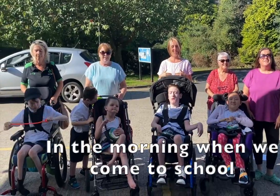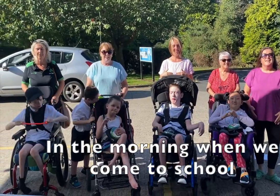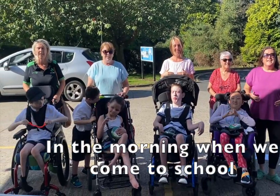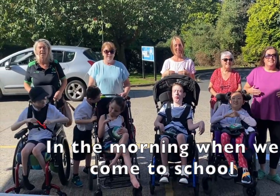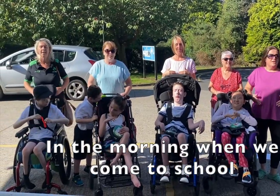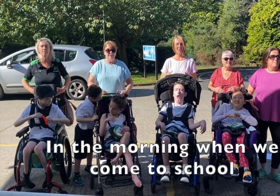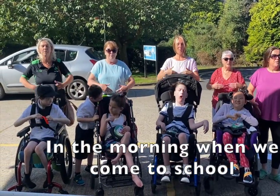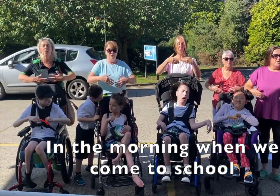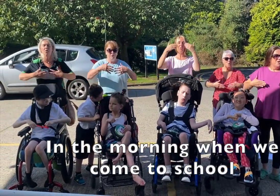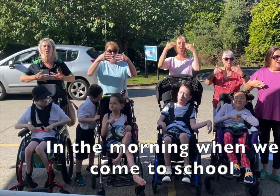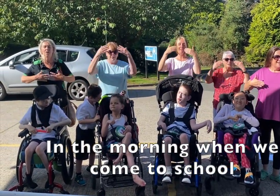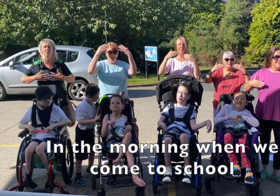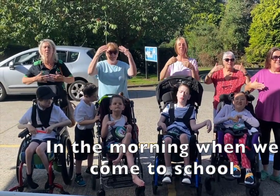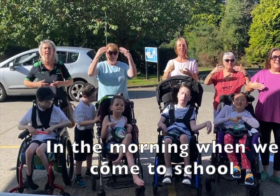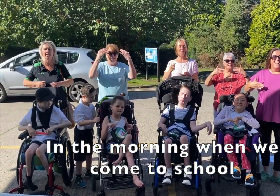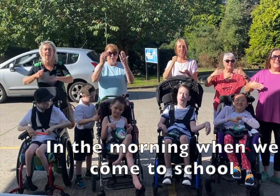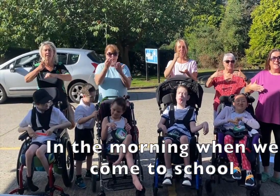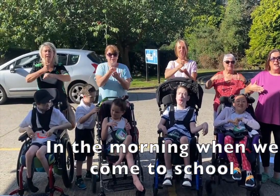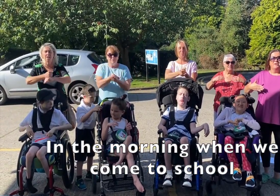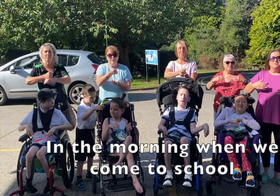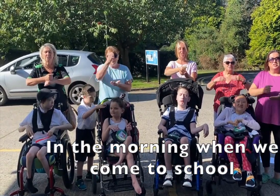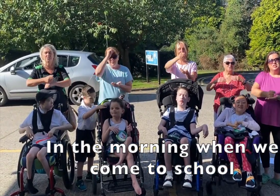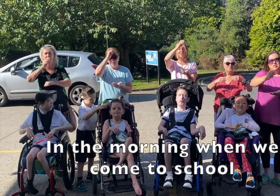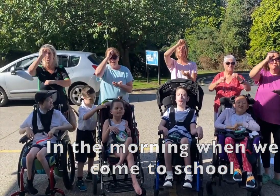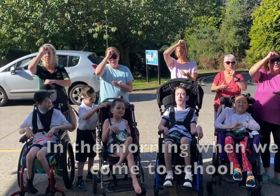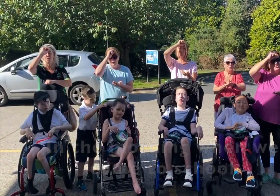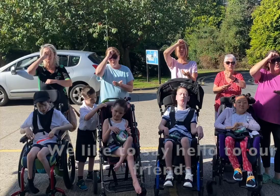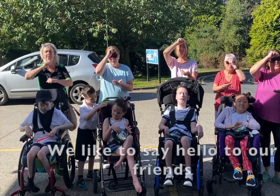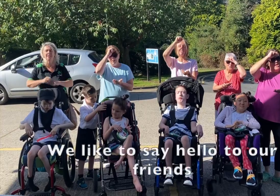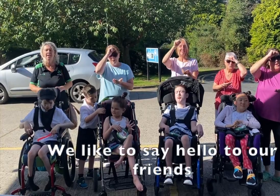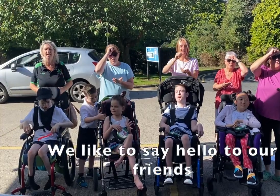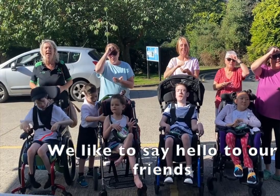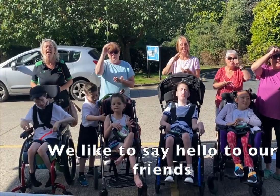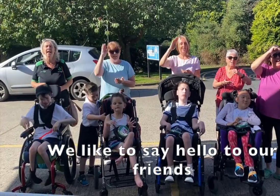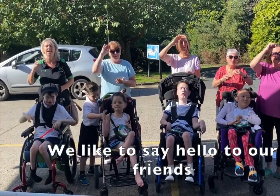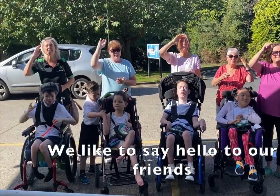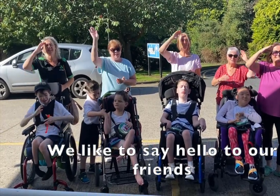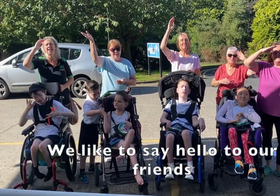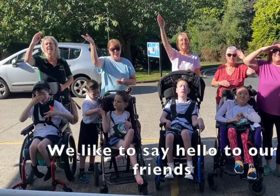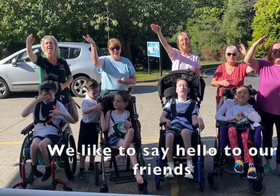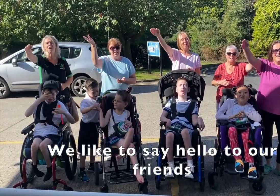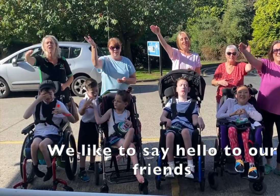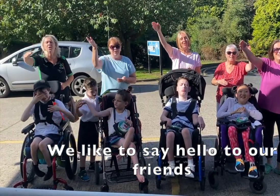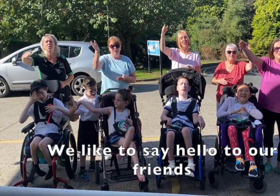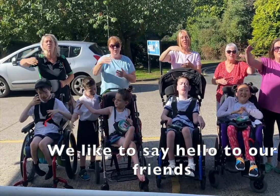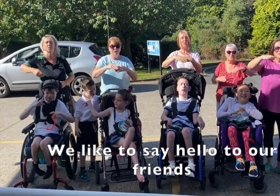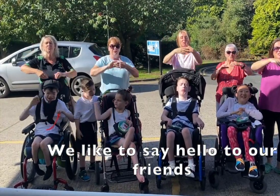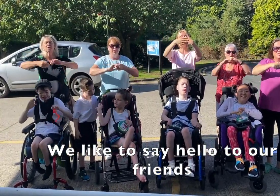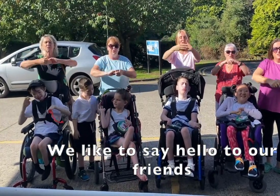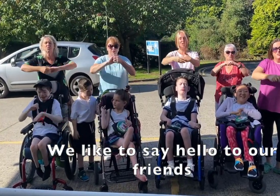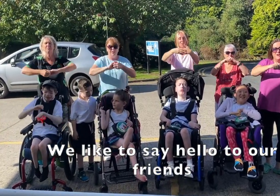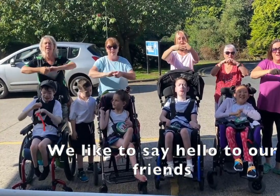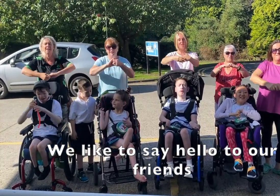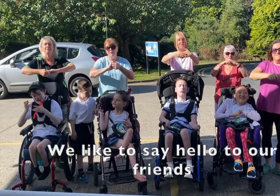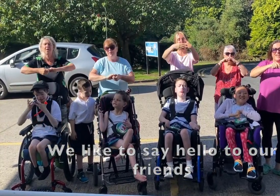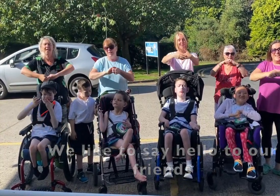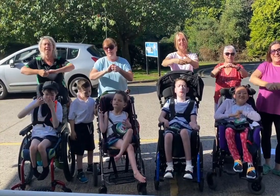In the morning, when we come to school, we like to say hello to our